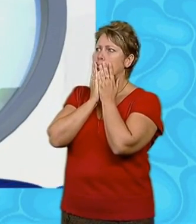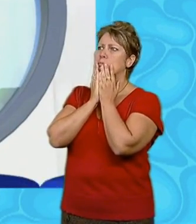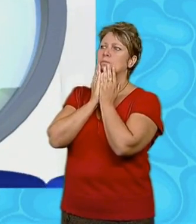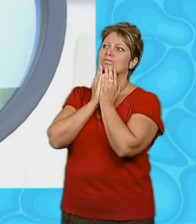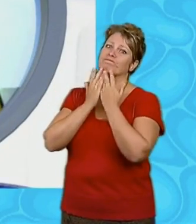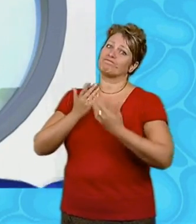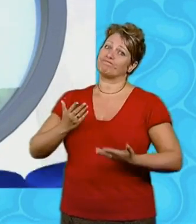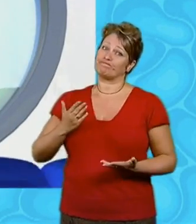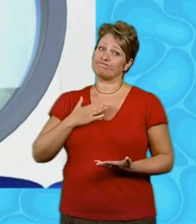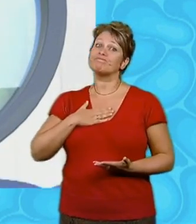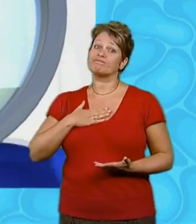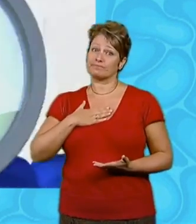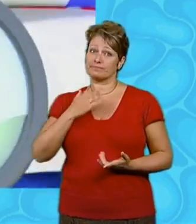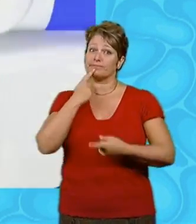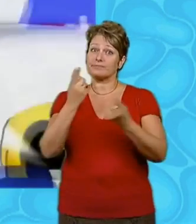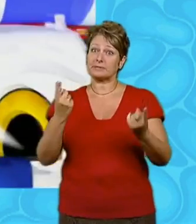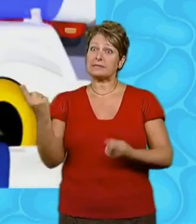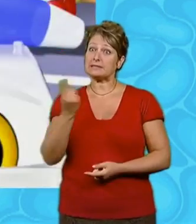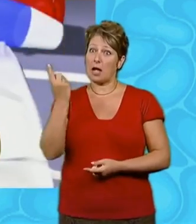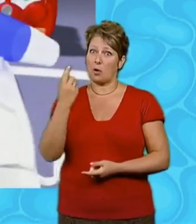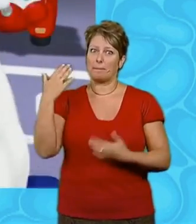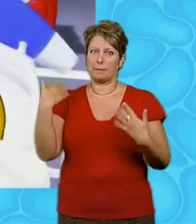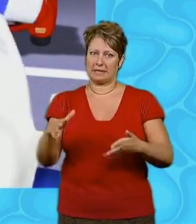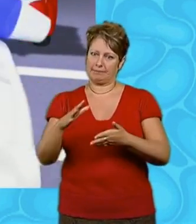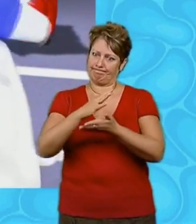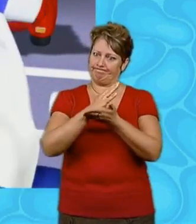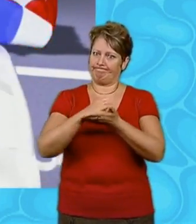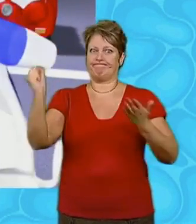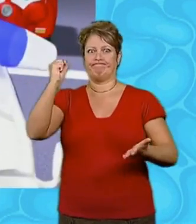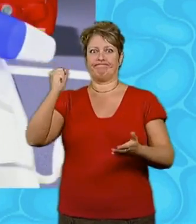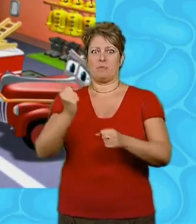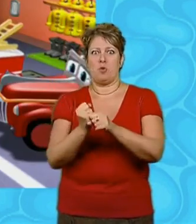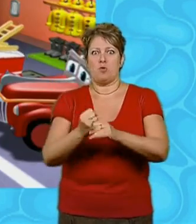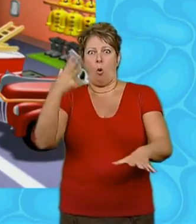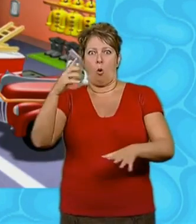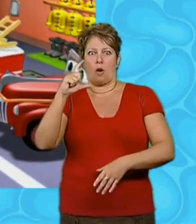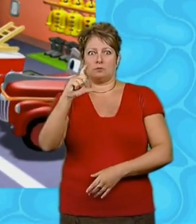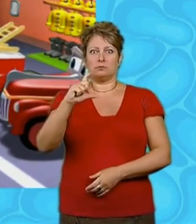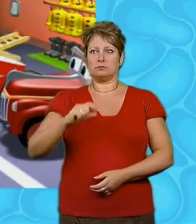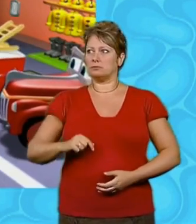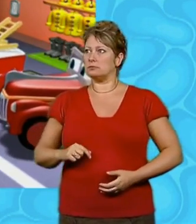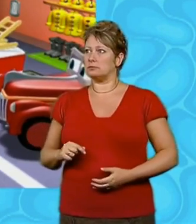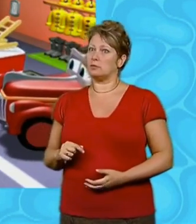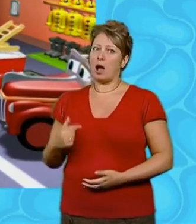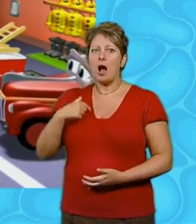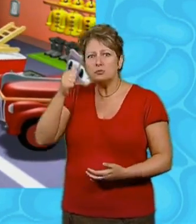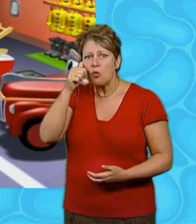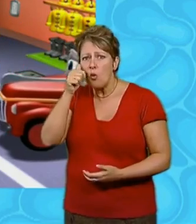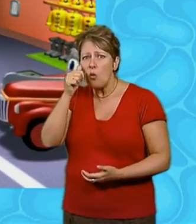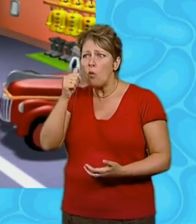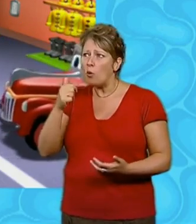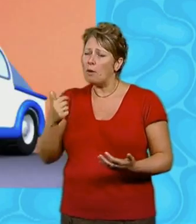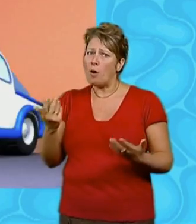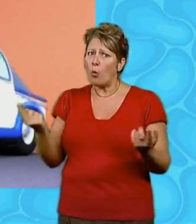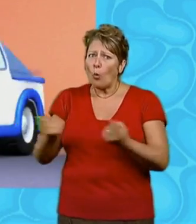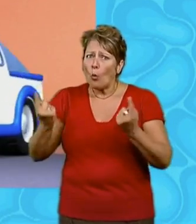I'm sorry to report that someone has taken the golden spark plug. Well, we know that, Hubert.